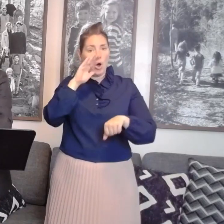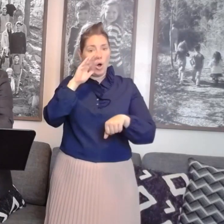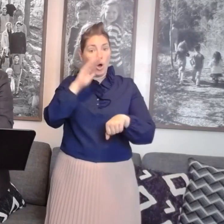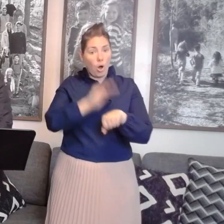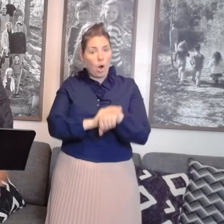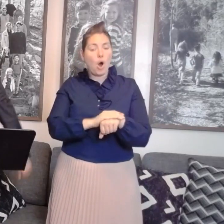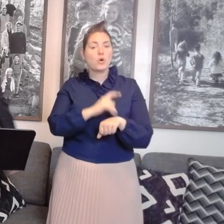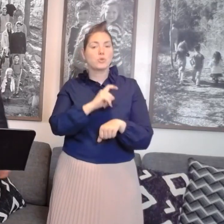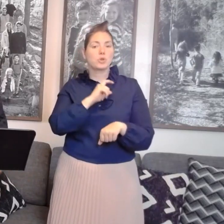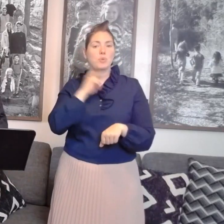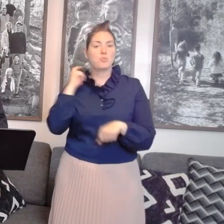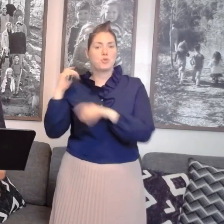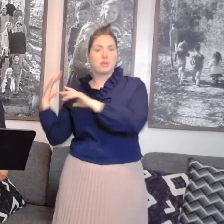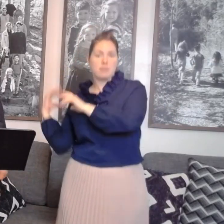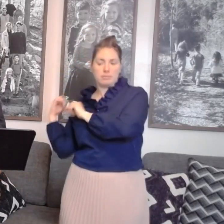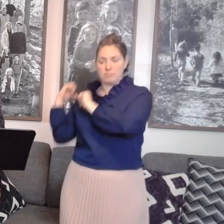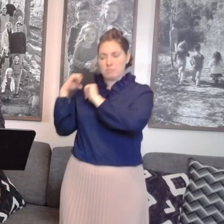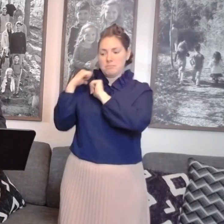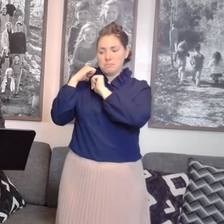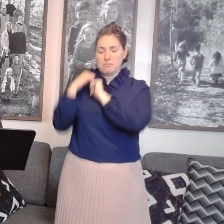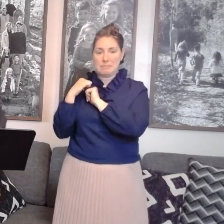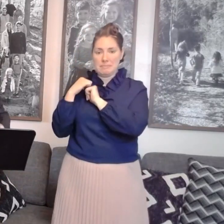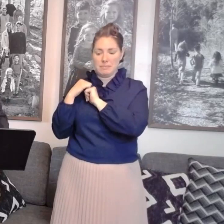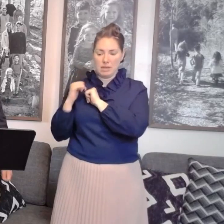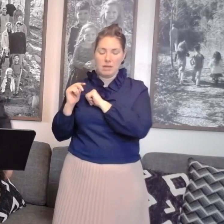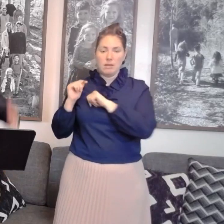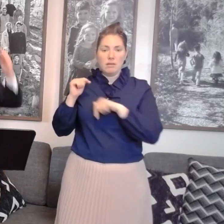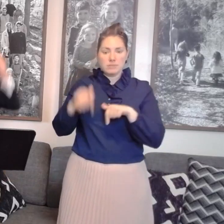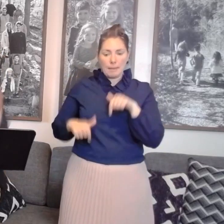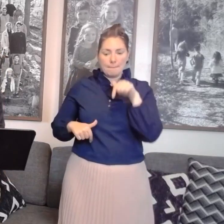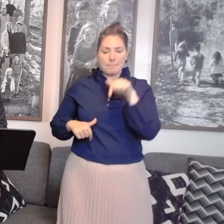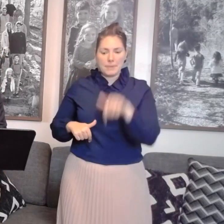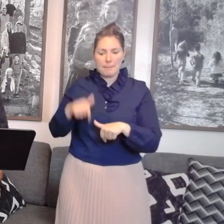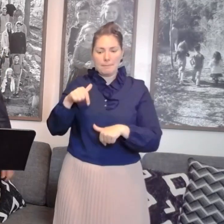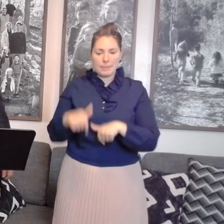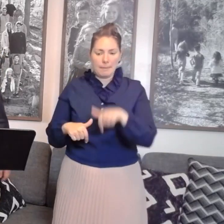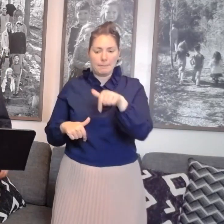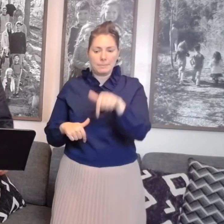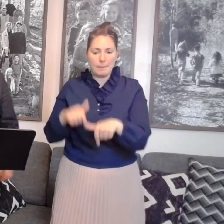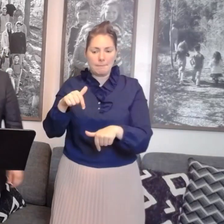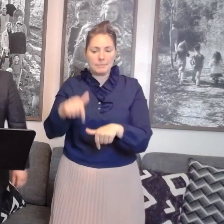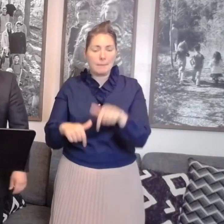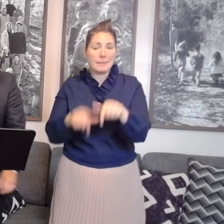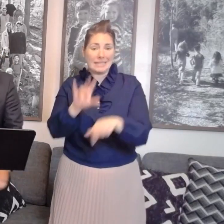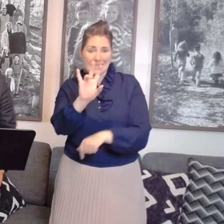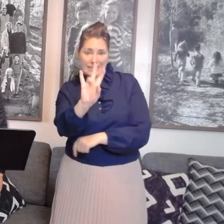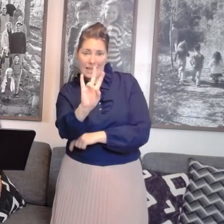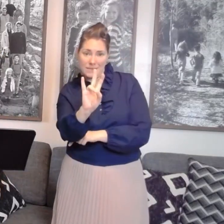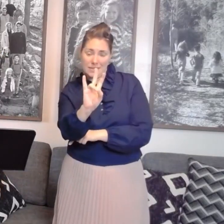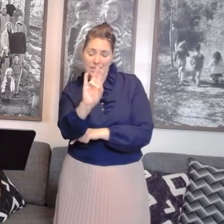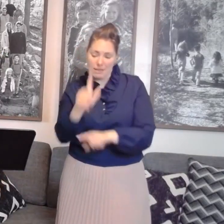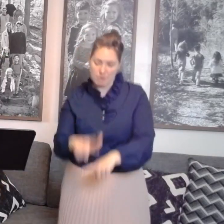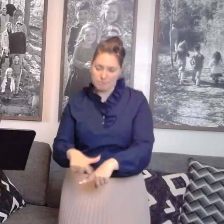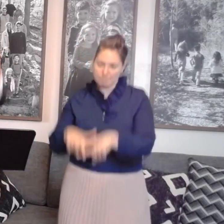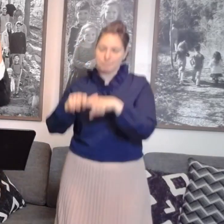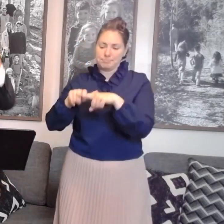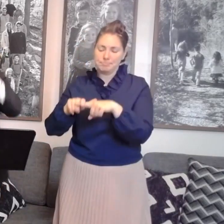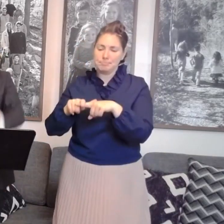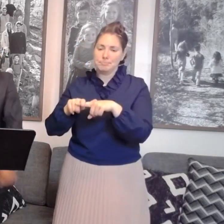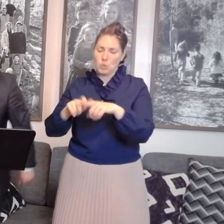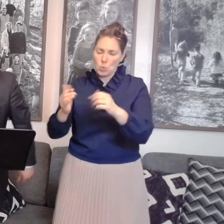of priests. And every seven steps, David stopped and he began to worship. He